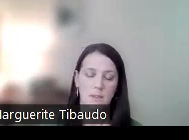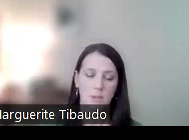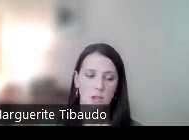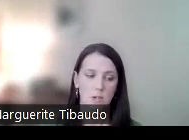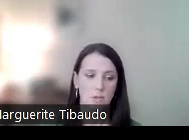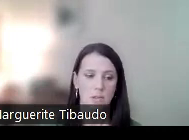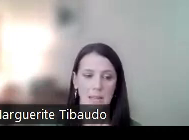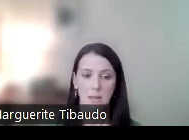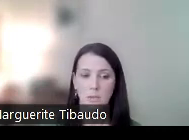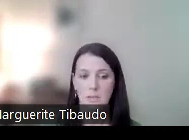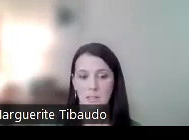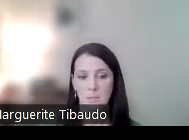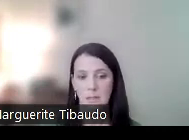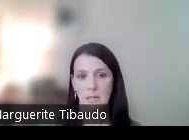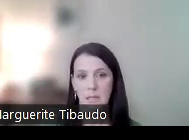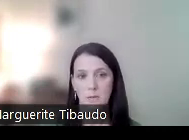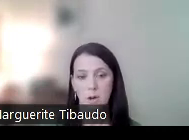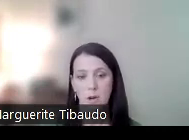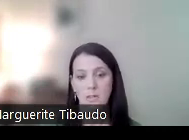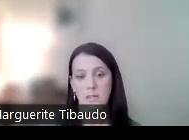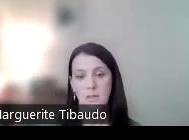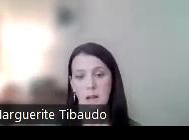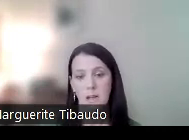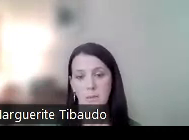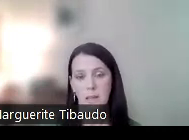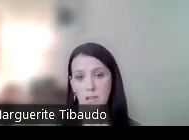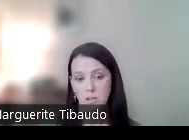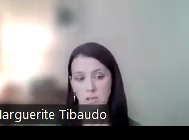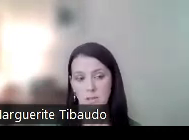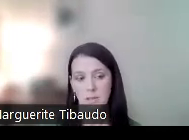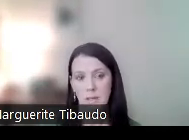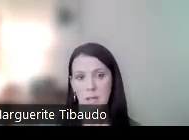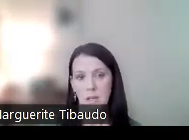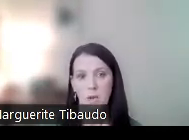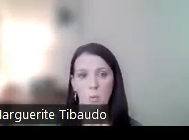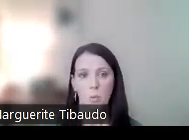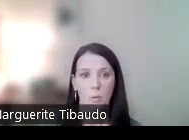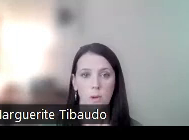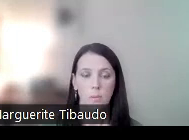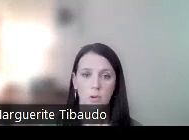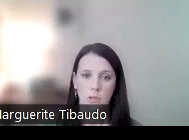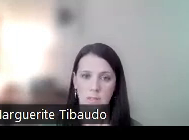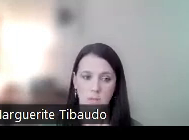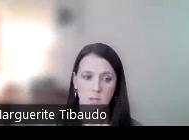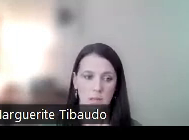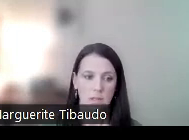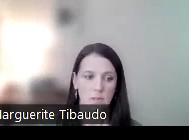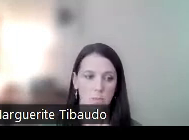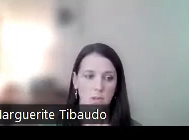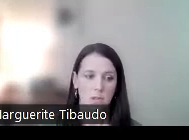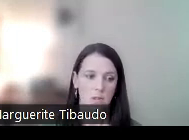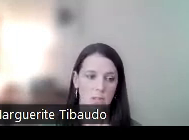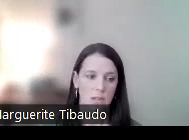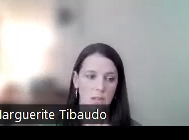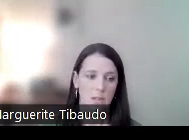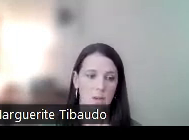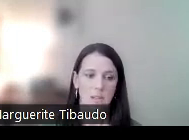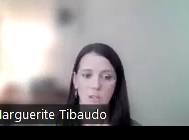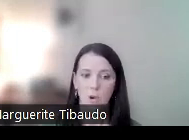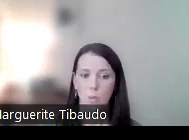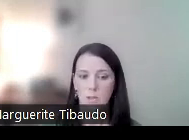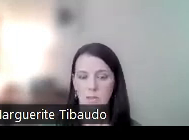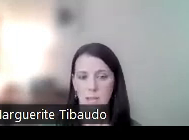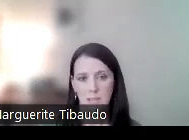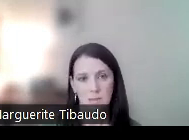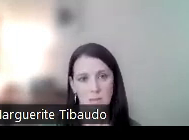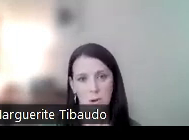have to have consideration for sign language accessibility in regards to CVI implications. When we approach this subject, it is important to understand that there